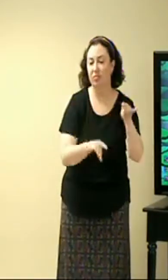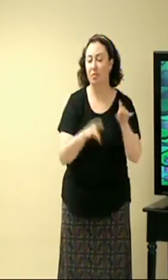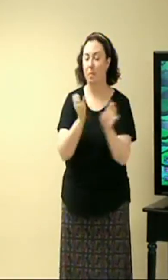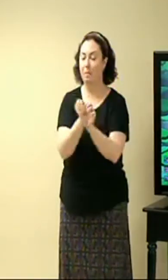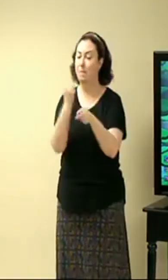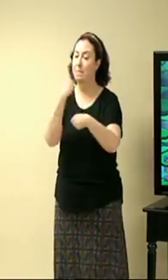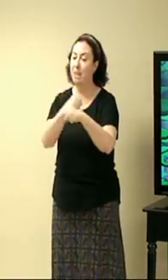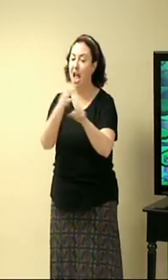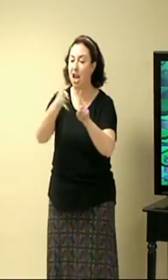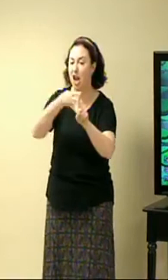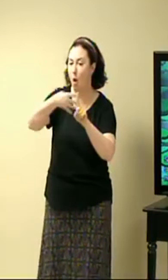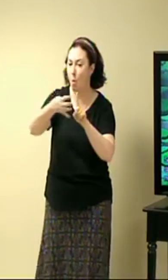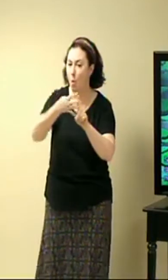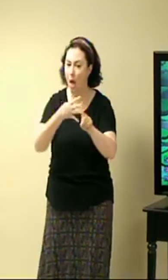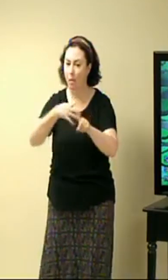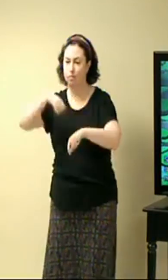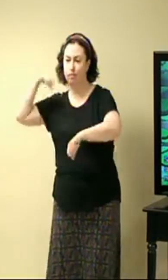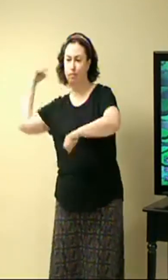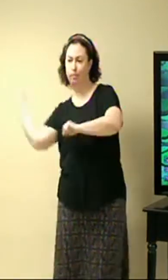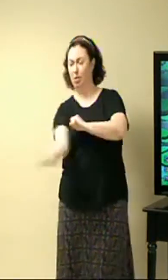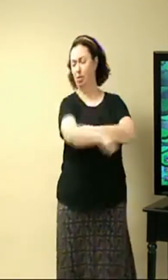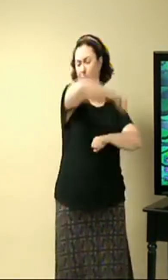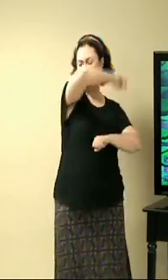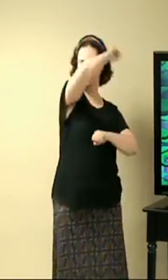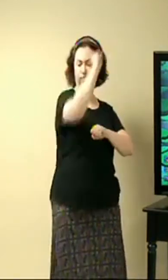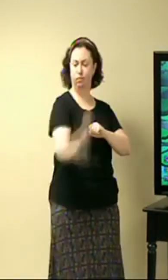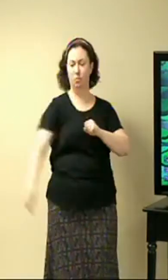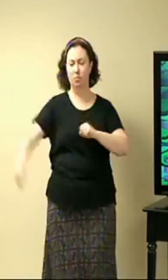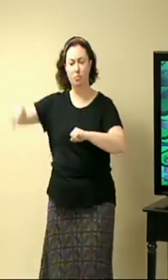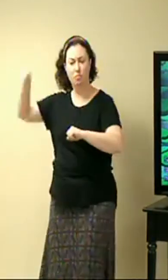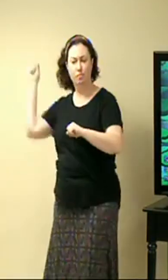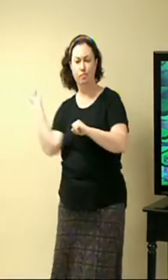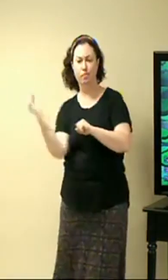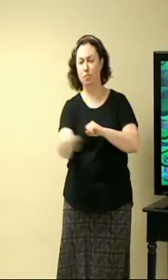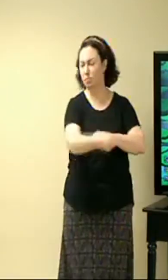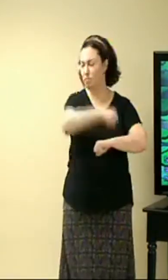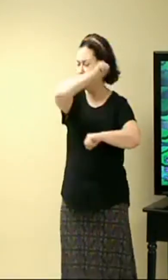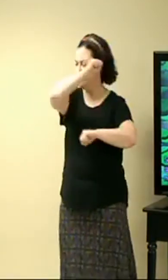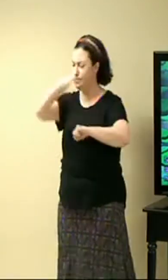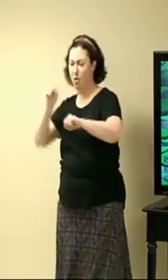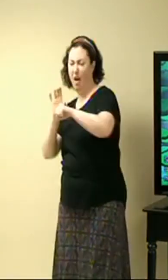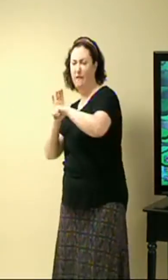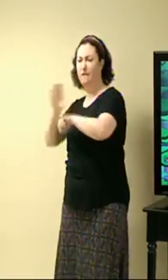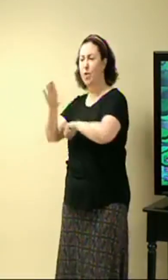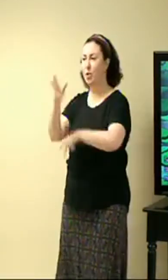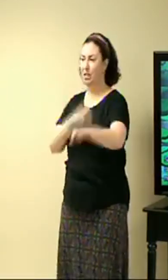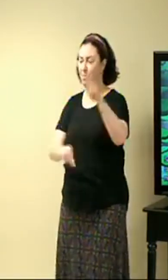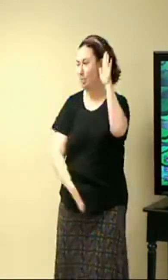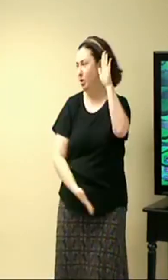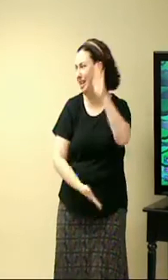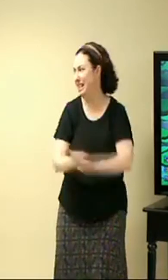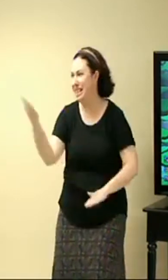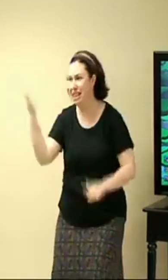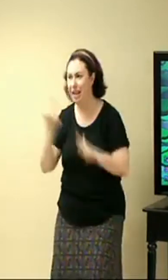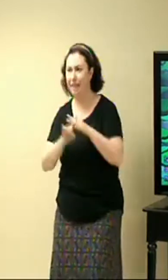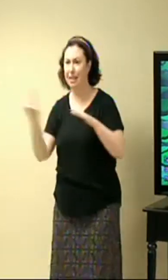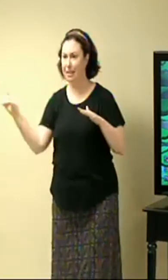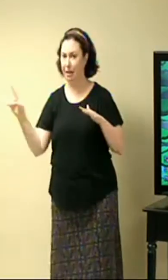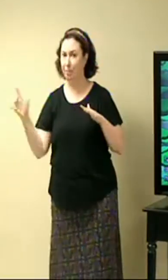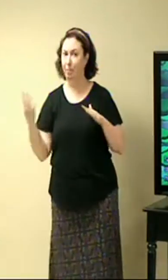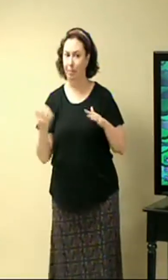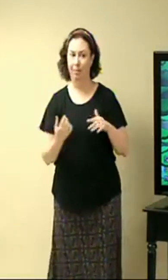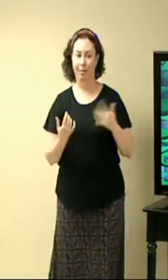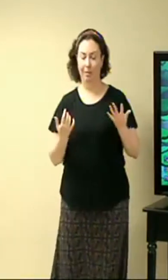made a whip out of cords and drove all from the temple courts. All right, this is a miracle in and of itself. Jesus